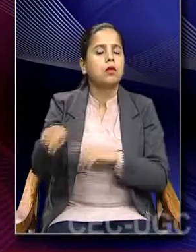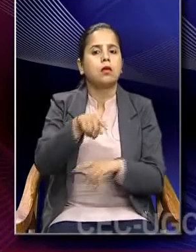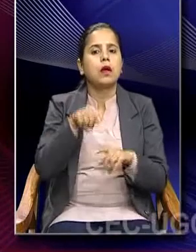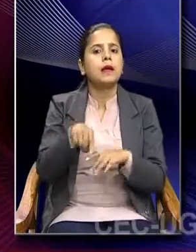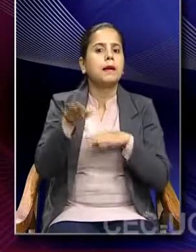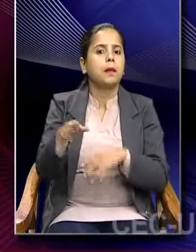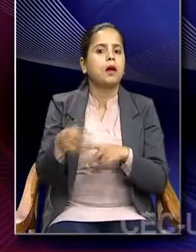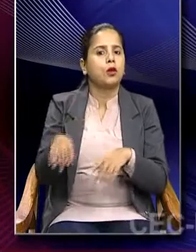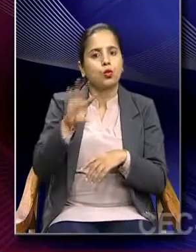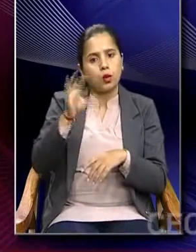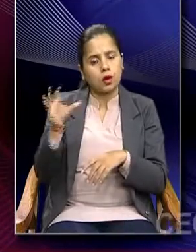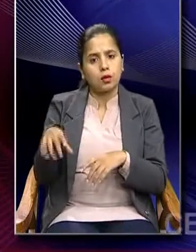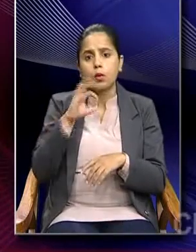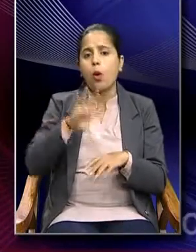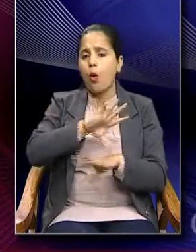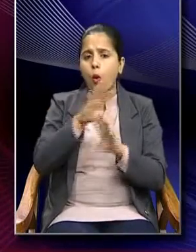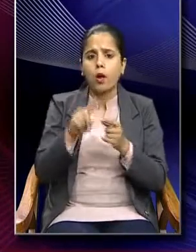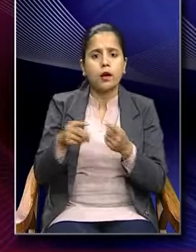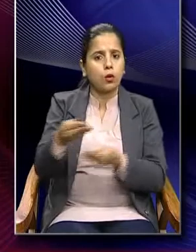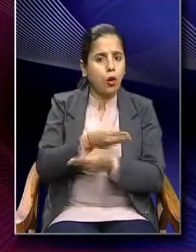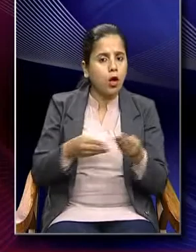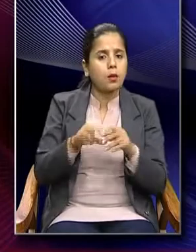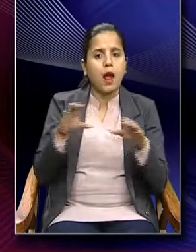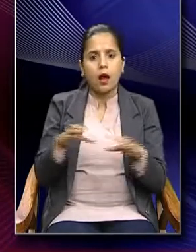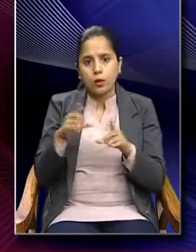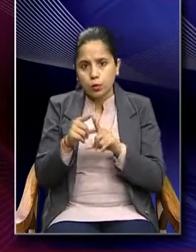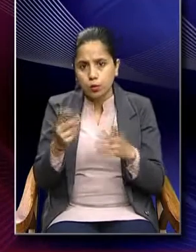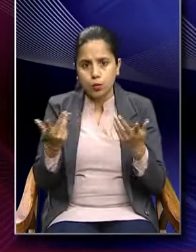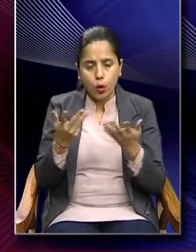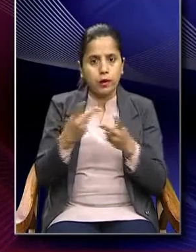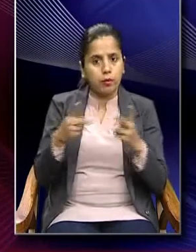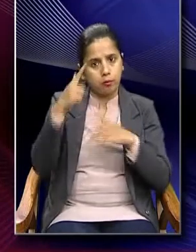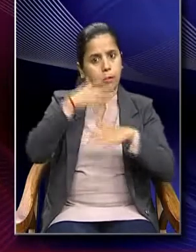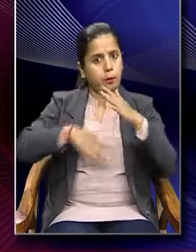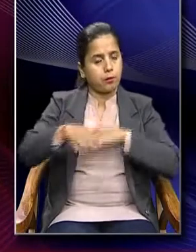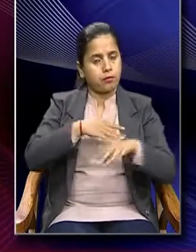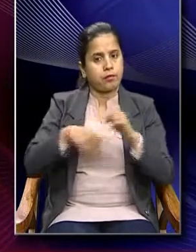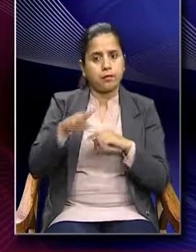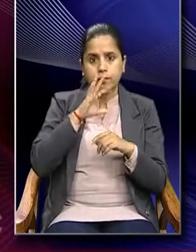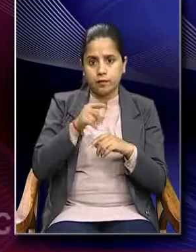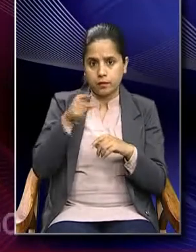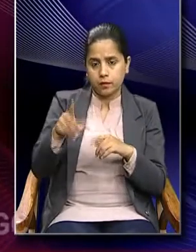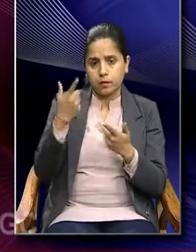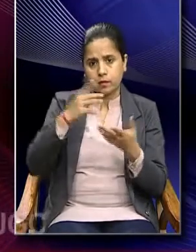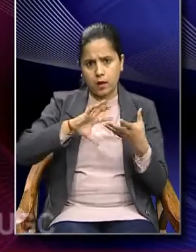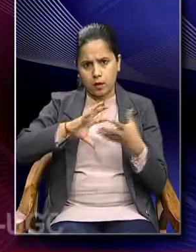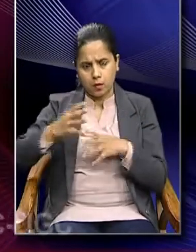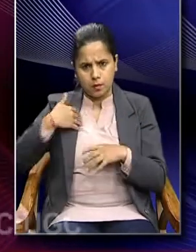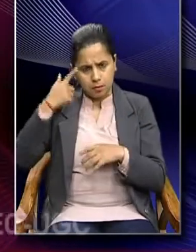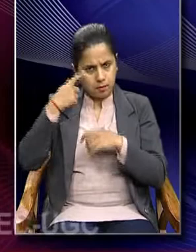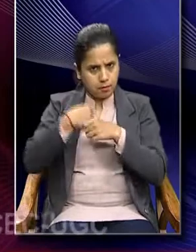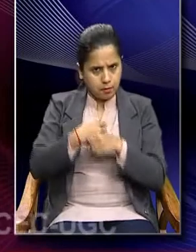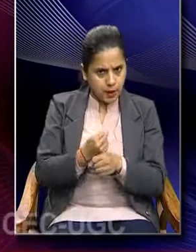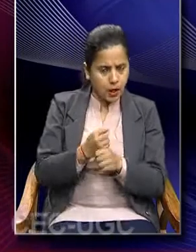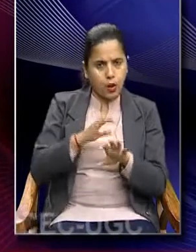going to be the economic activities? What will they do? Whether they are going to be the manufacturing economies or they